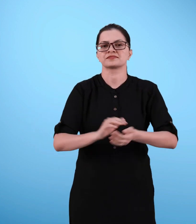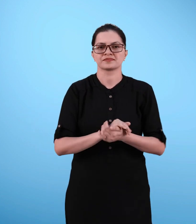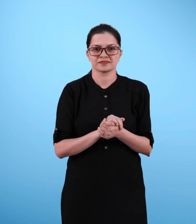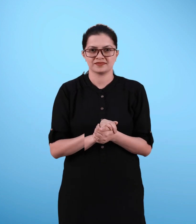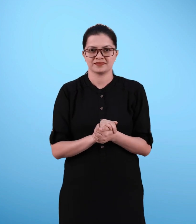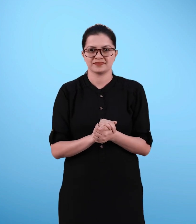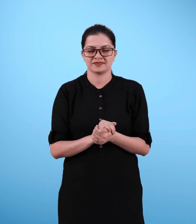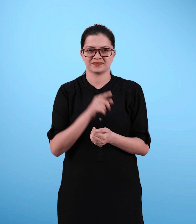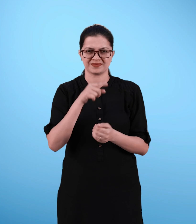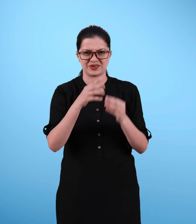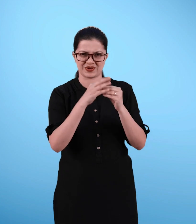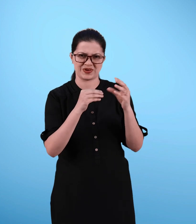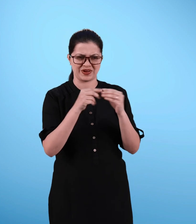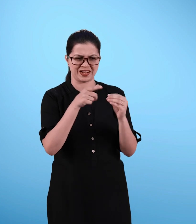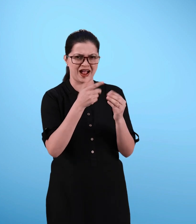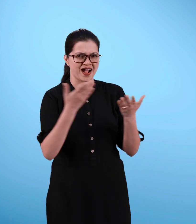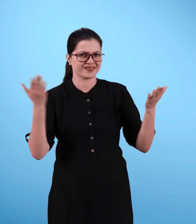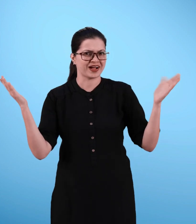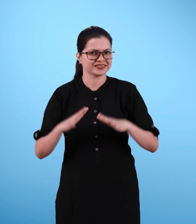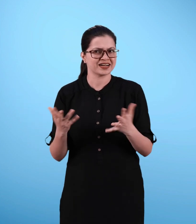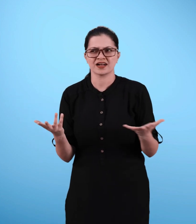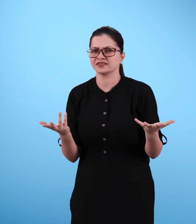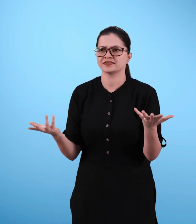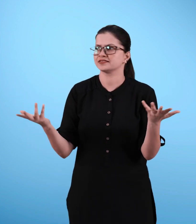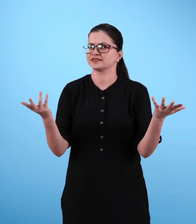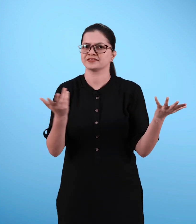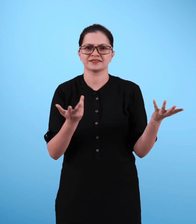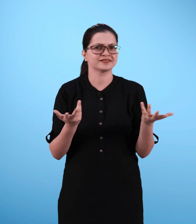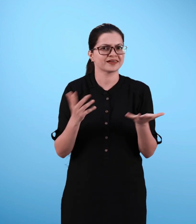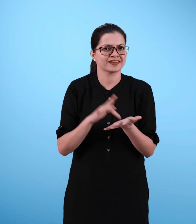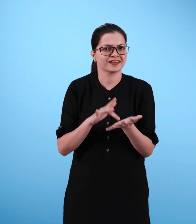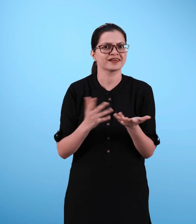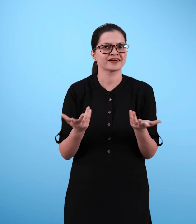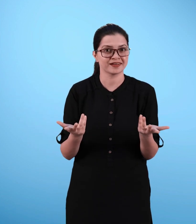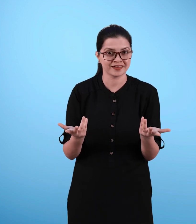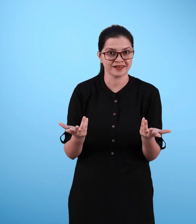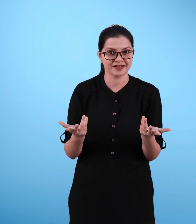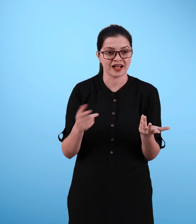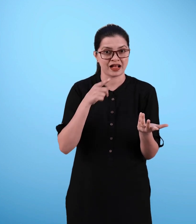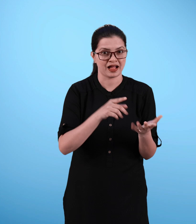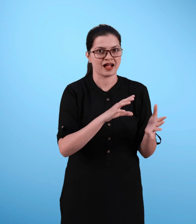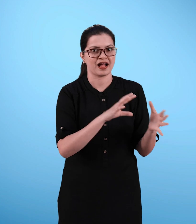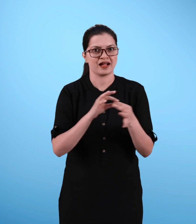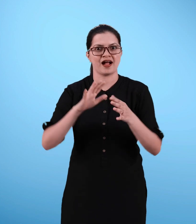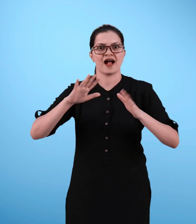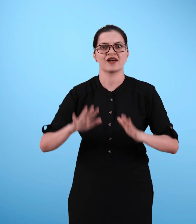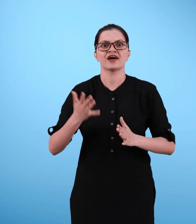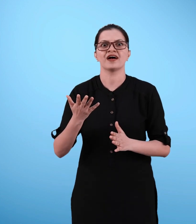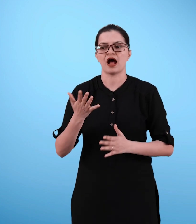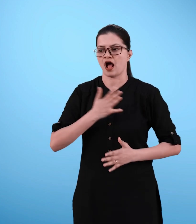Start. From? Where does this cotton wool come from? Start. It is grown in the fields. It is grown in the fields.